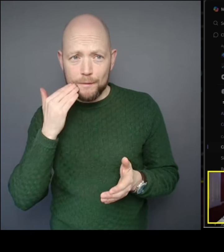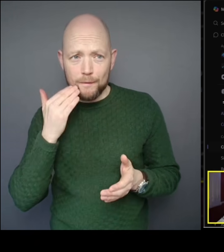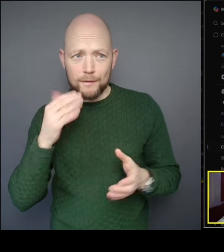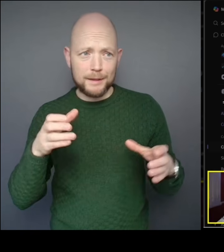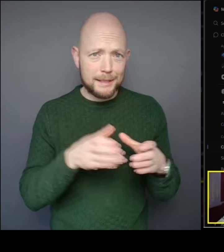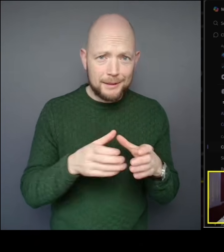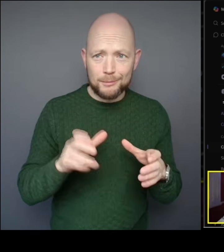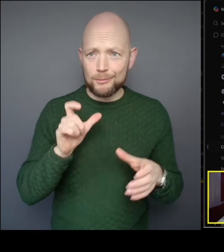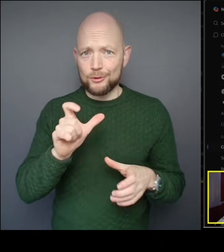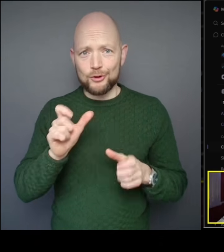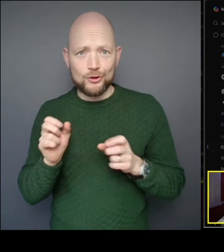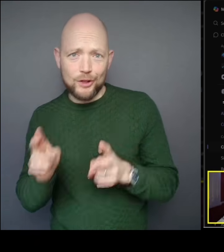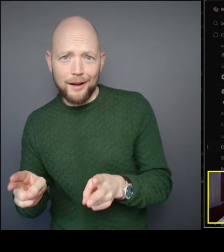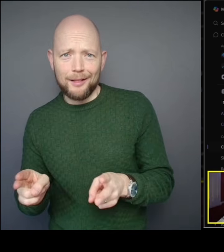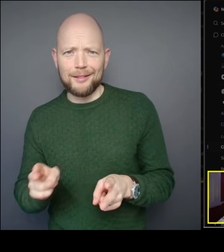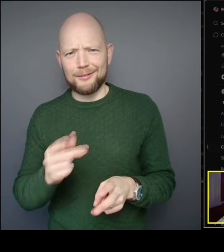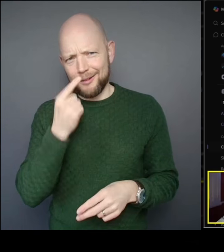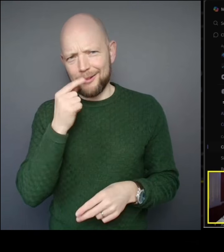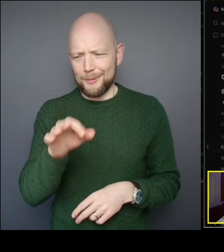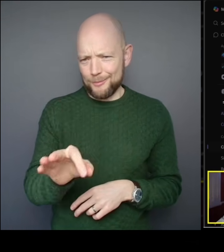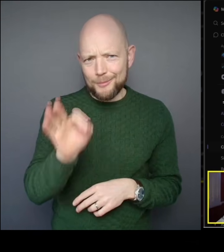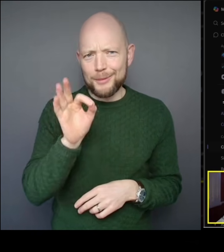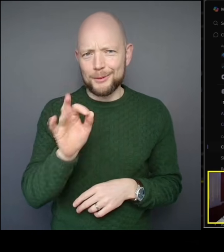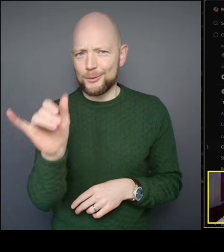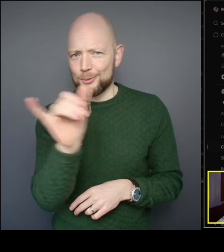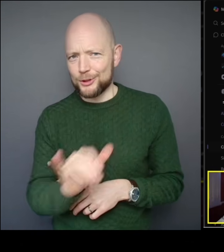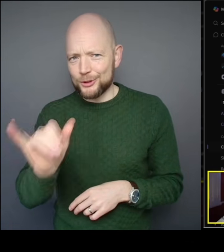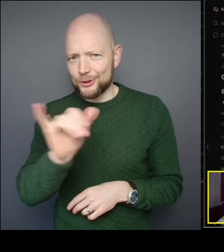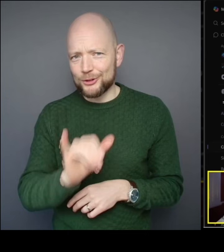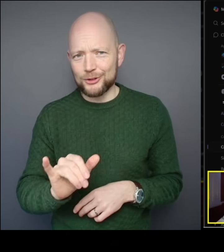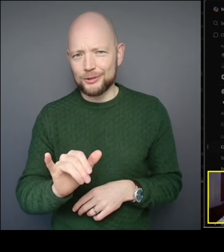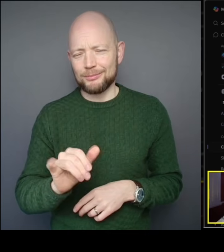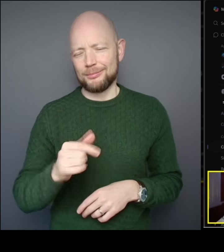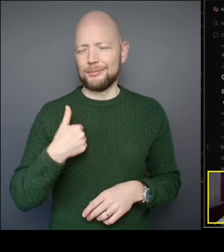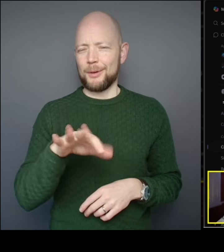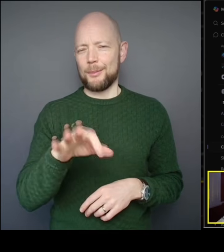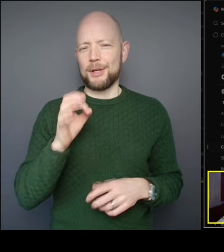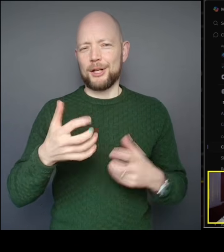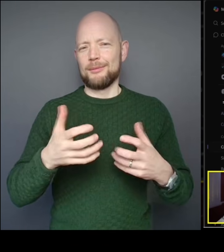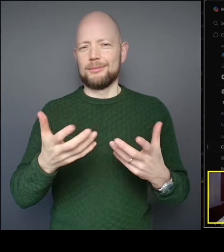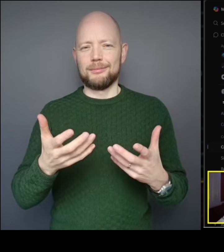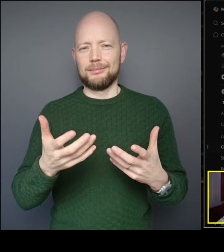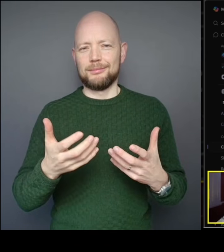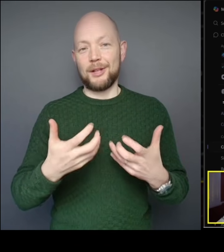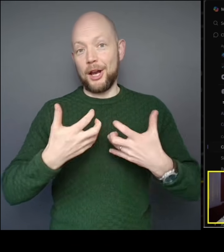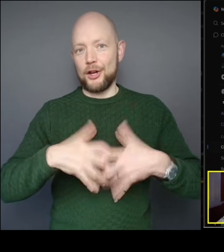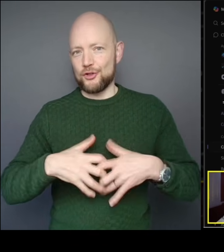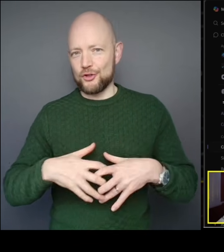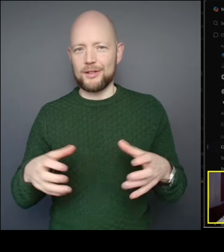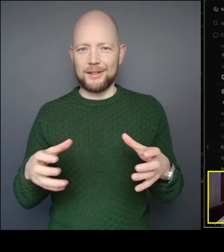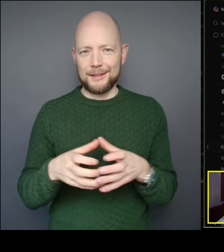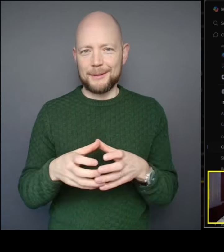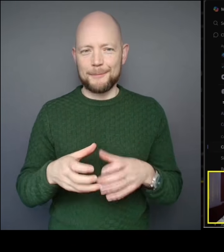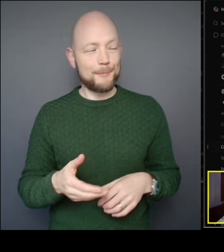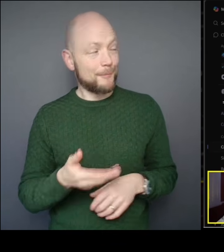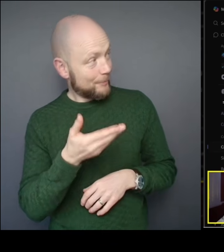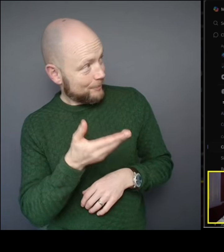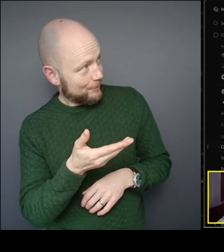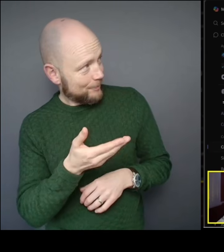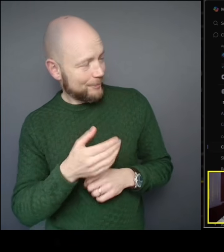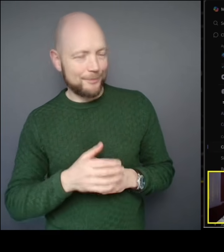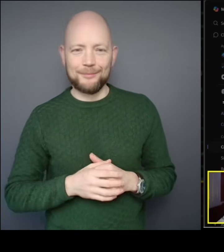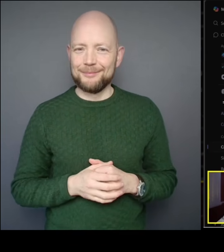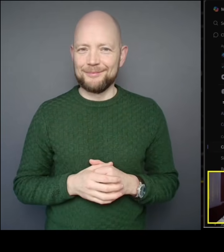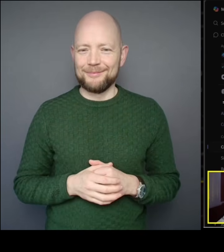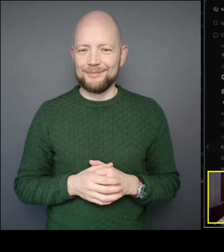that correspond to them, but just the actual overall team. So here I'm part of an engineering team, leadership team, operations team. So if I want to share this